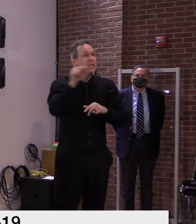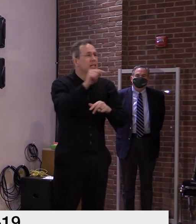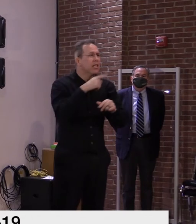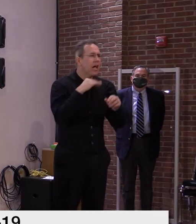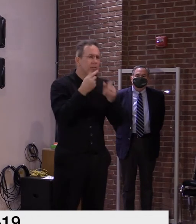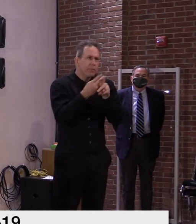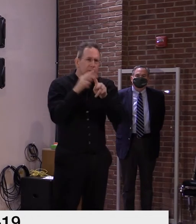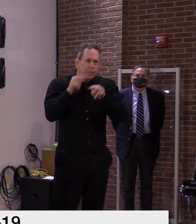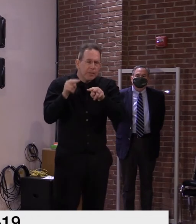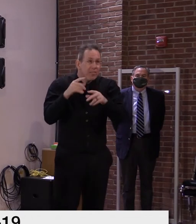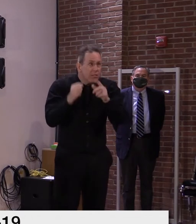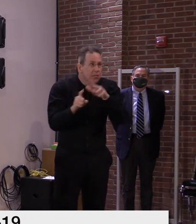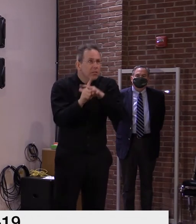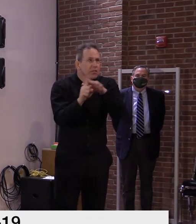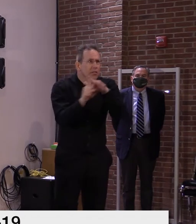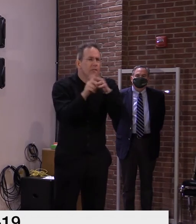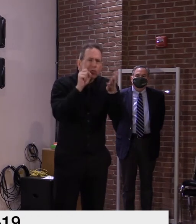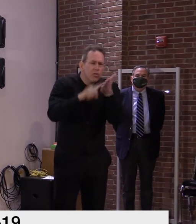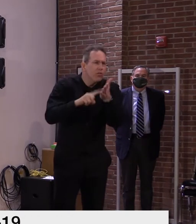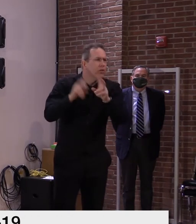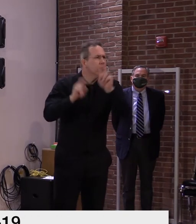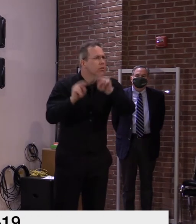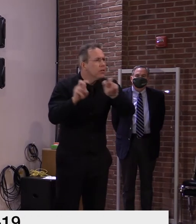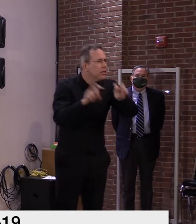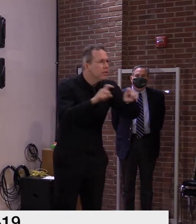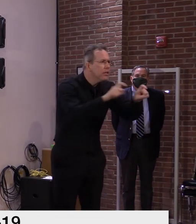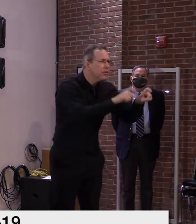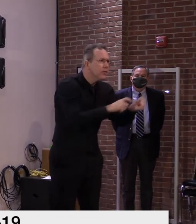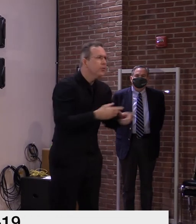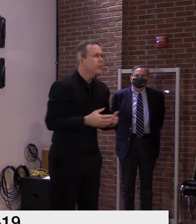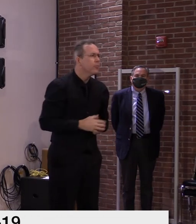can isolate and make sure this doesn't spread.